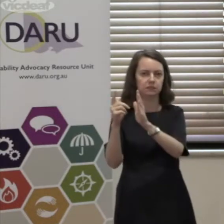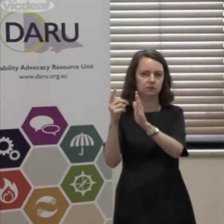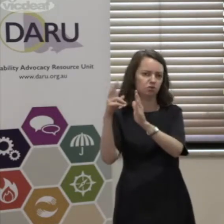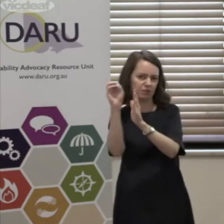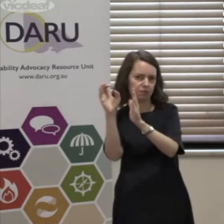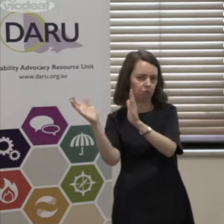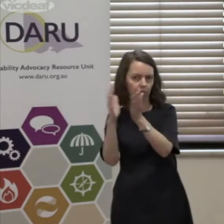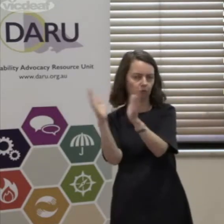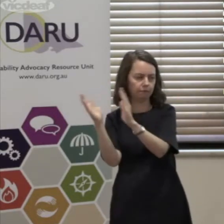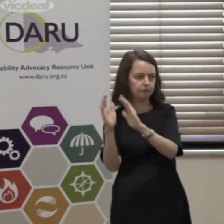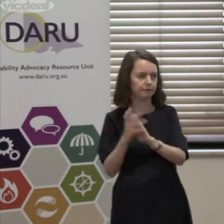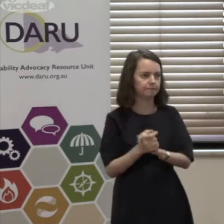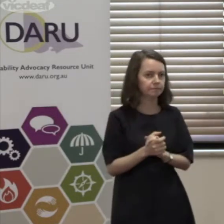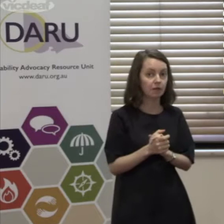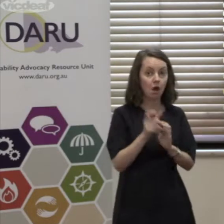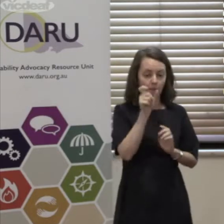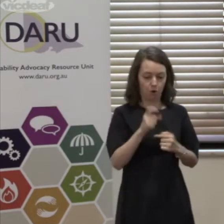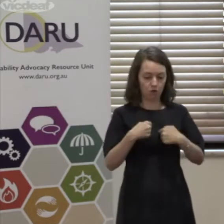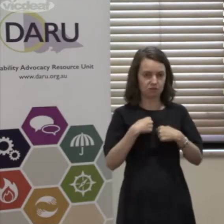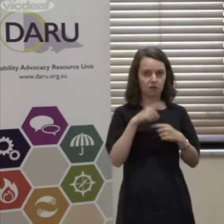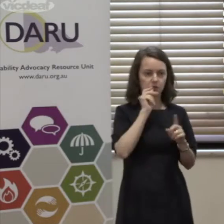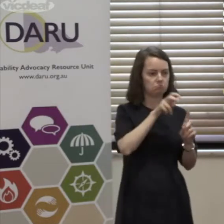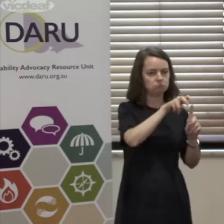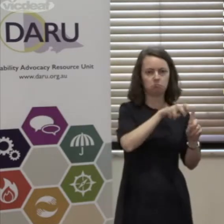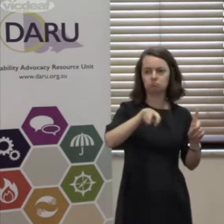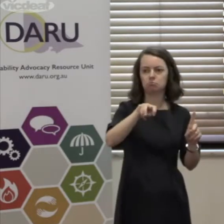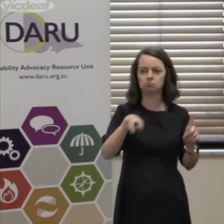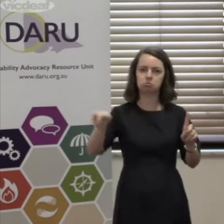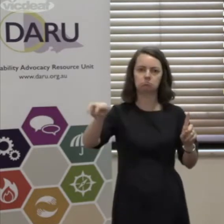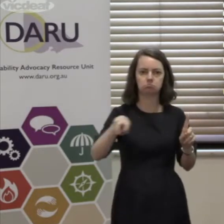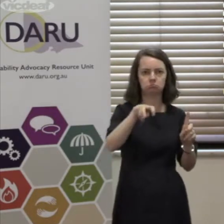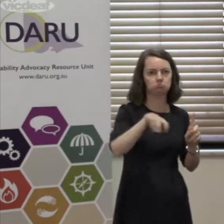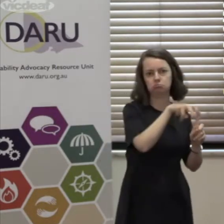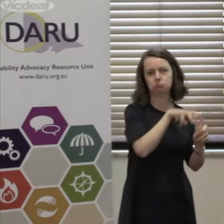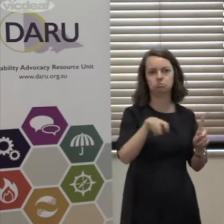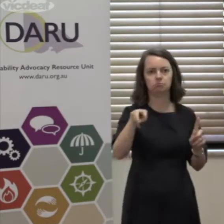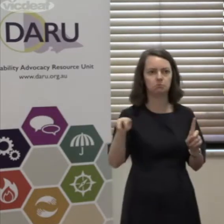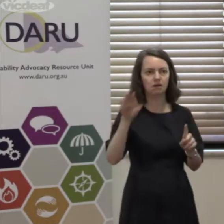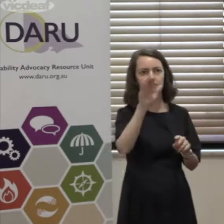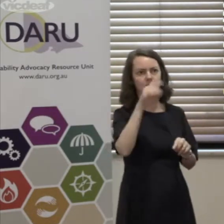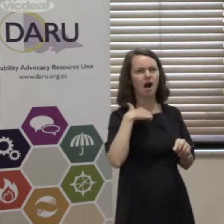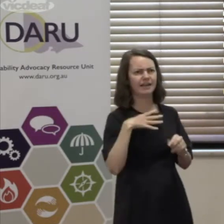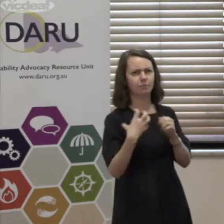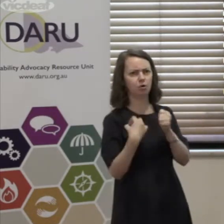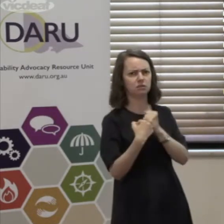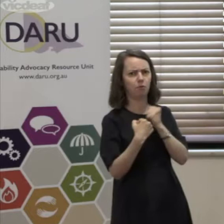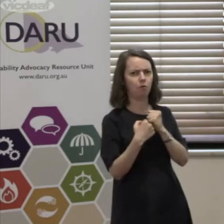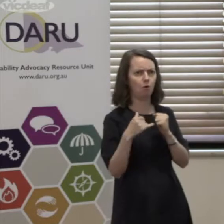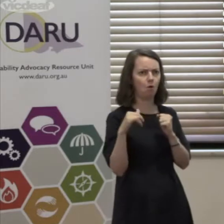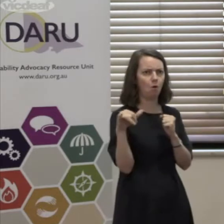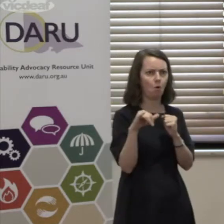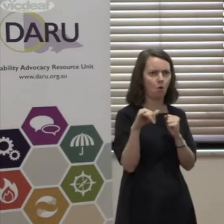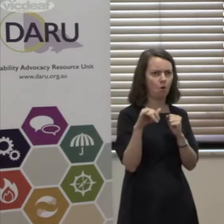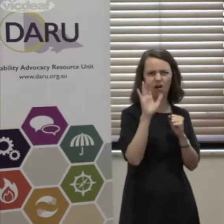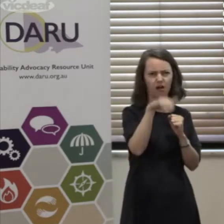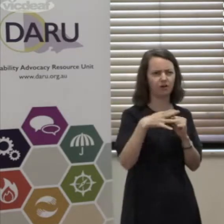those streams, partly by telling the NDIS that they might need more or less support, or the NDIS themselves might identify that